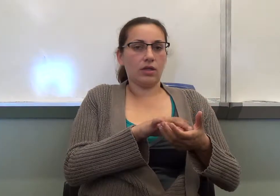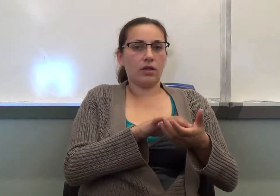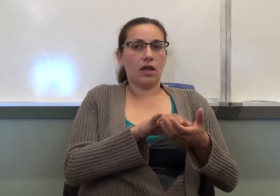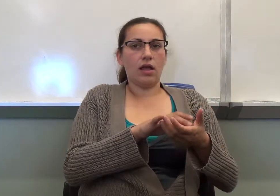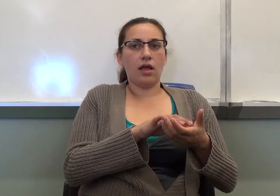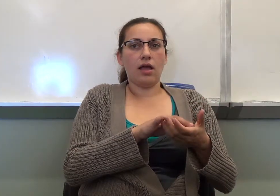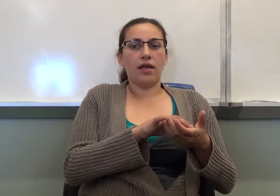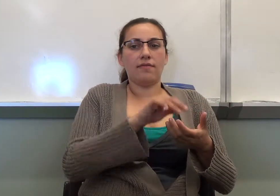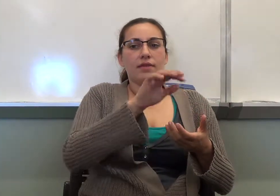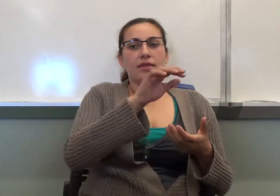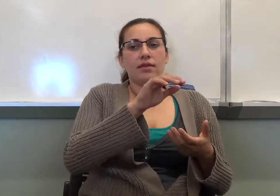$50.24.